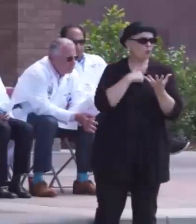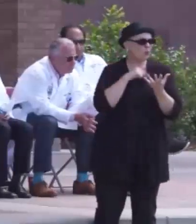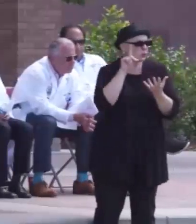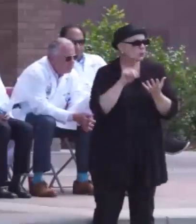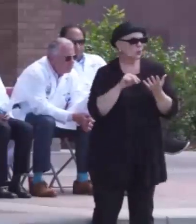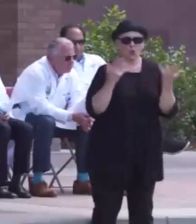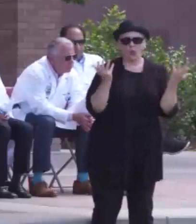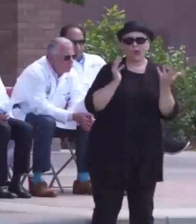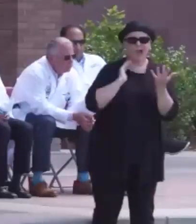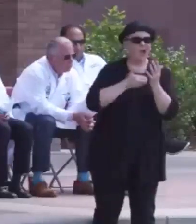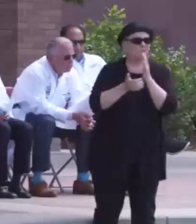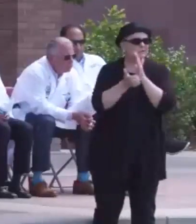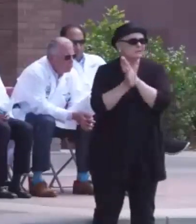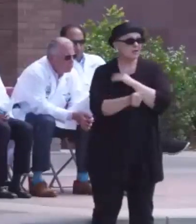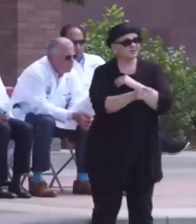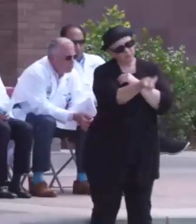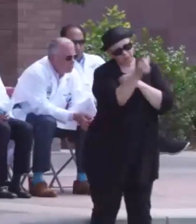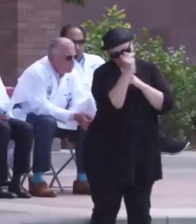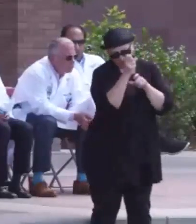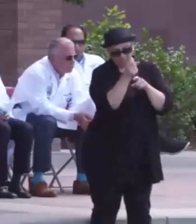the moment you put that coat on.